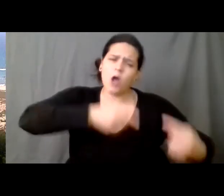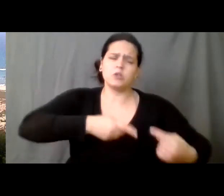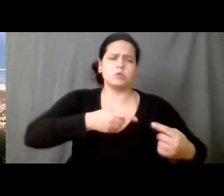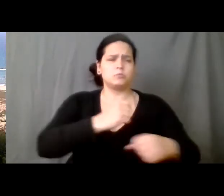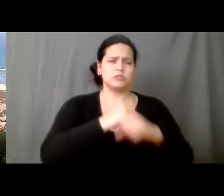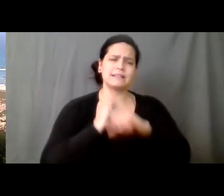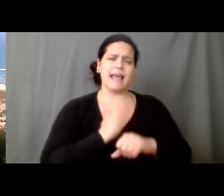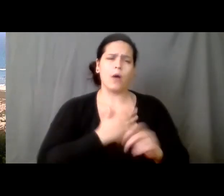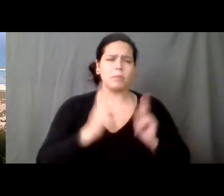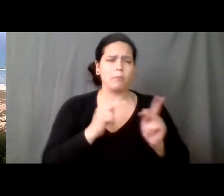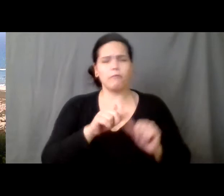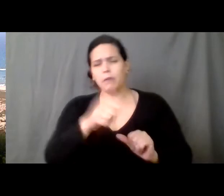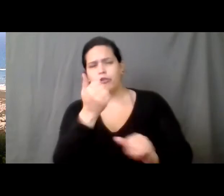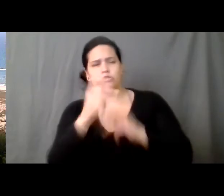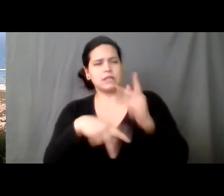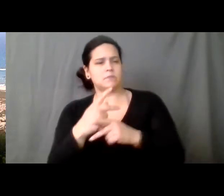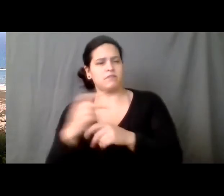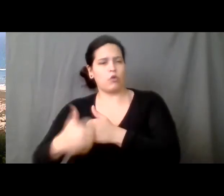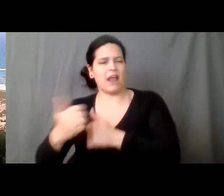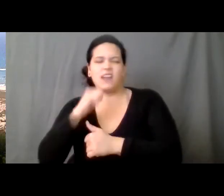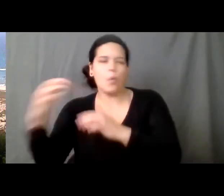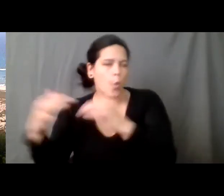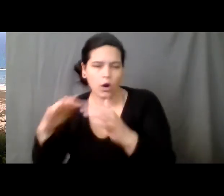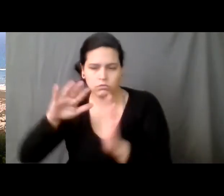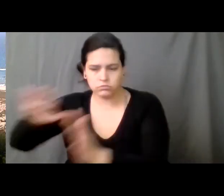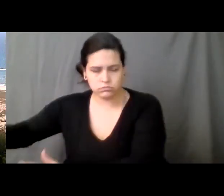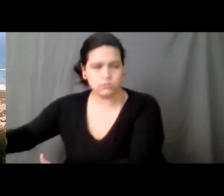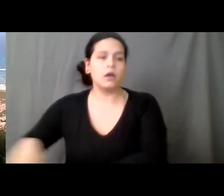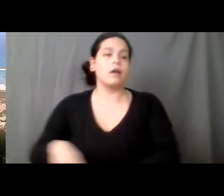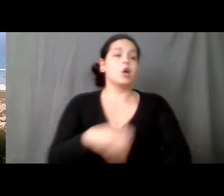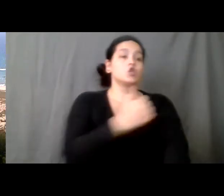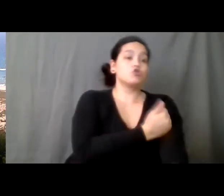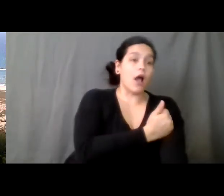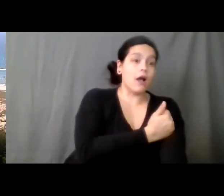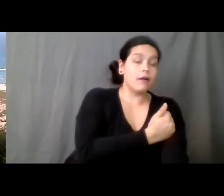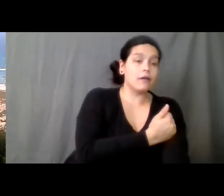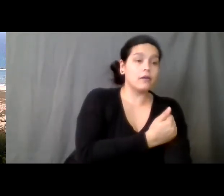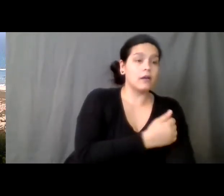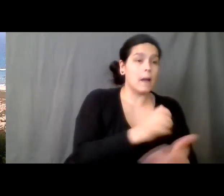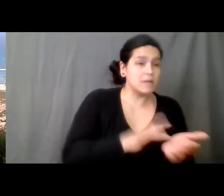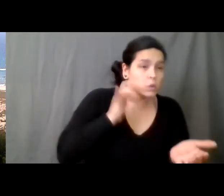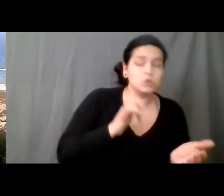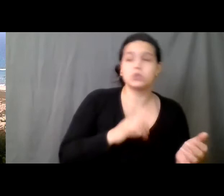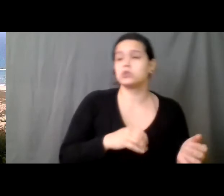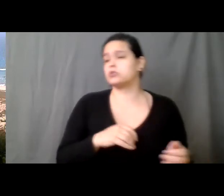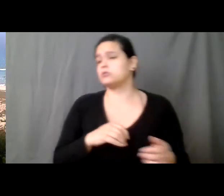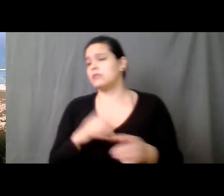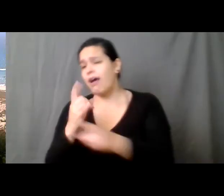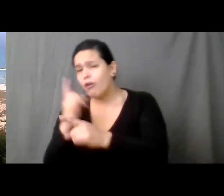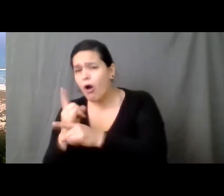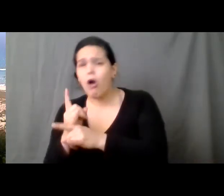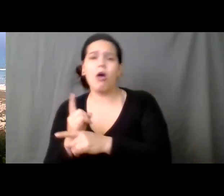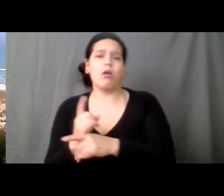other types of threats, the whole threats from drug abuse and alcohol, those threats